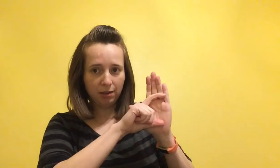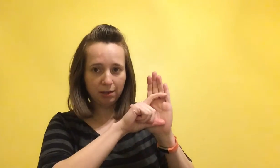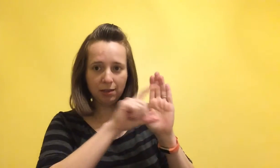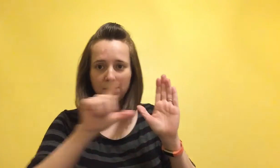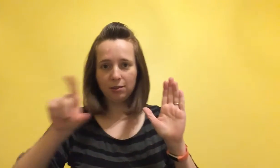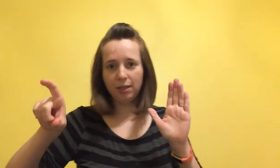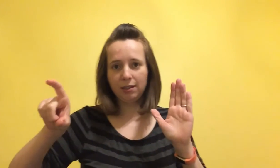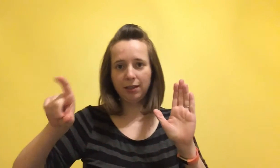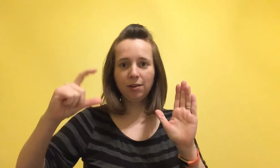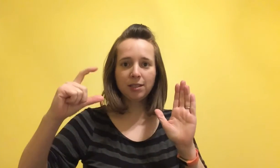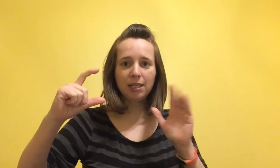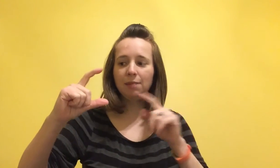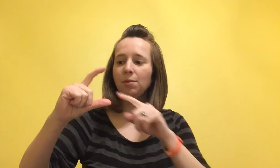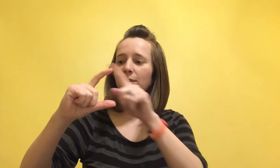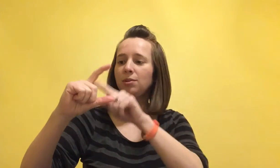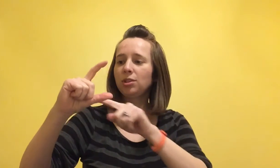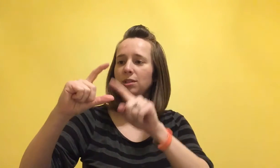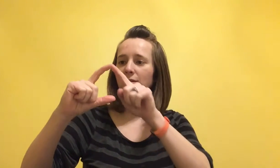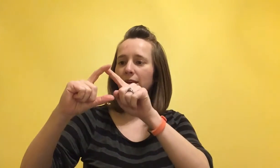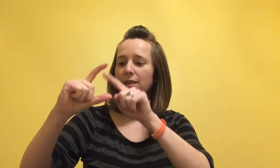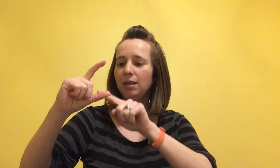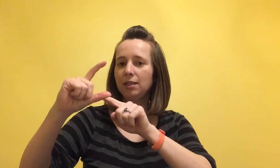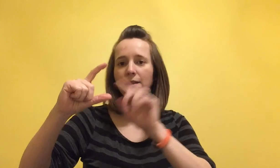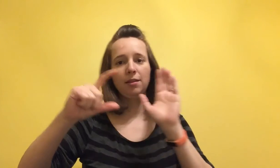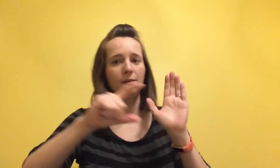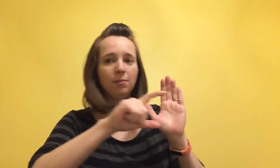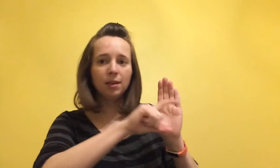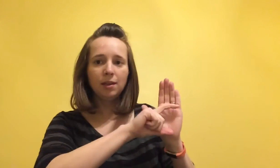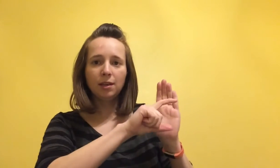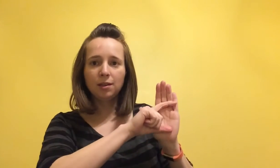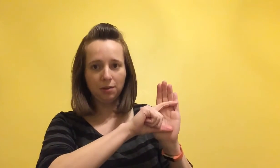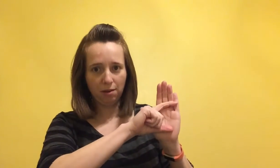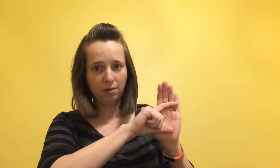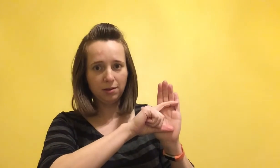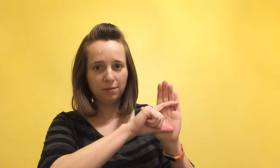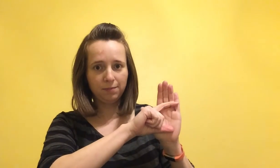clock. So like the letter C, but with just your index and thumb. Clock.